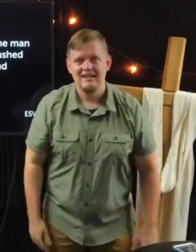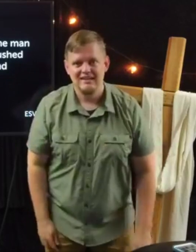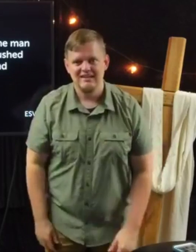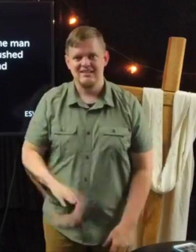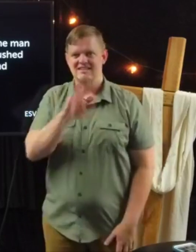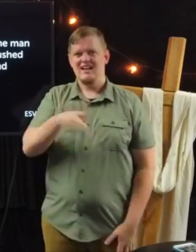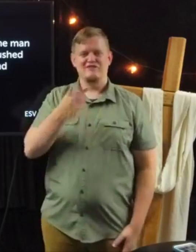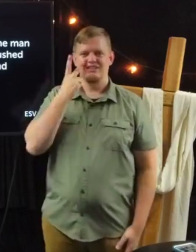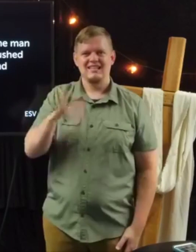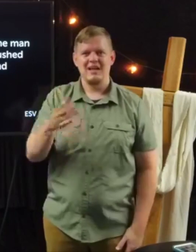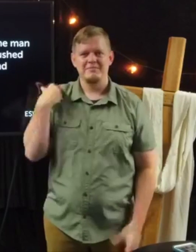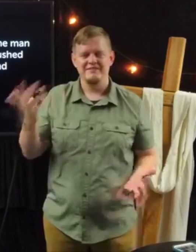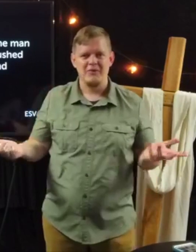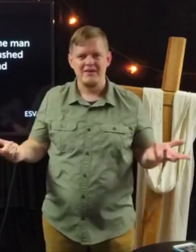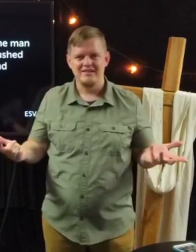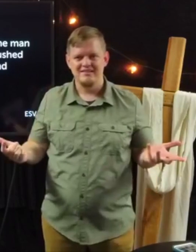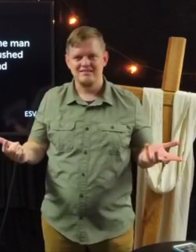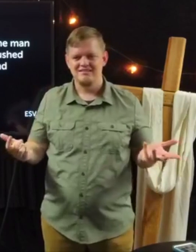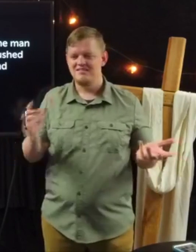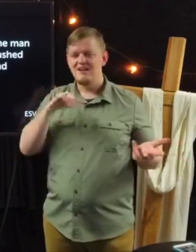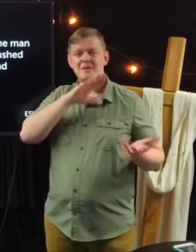What is that? What's going on? This has never been seen before.